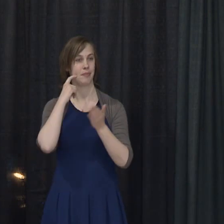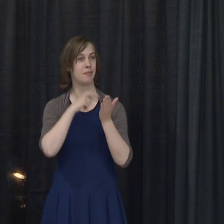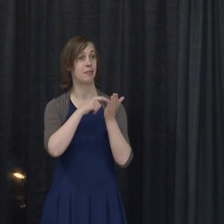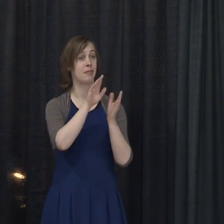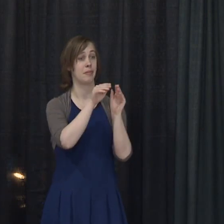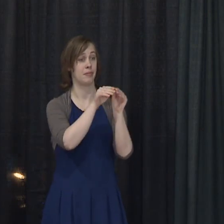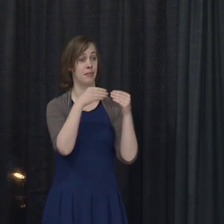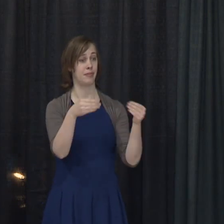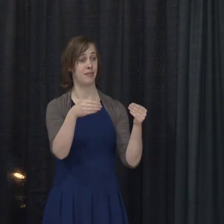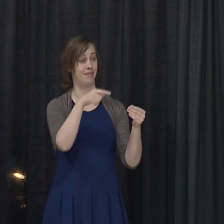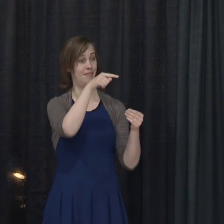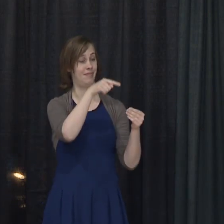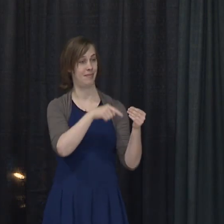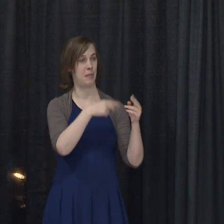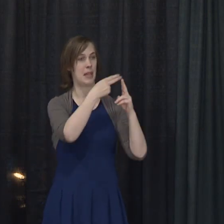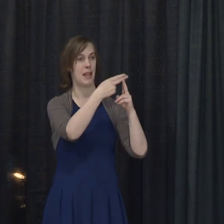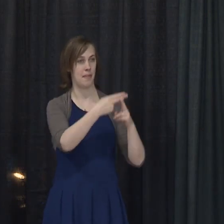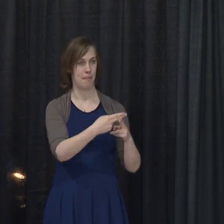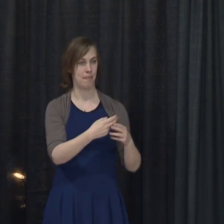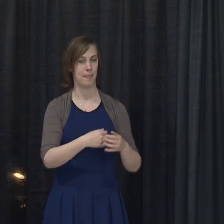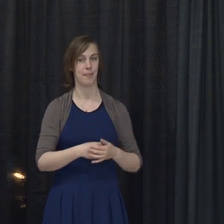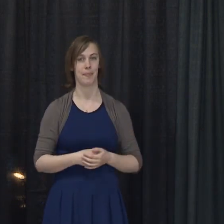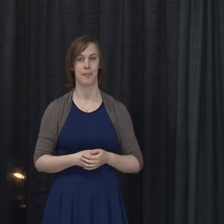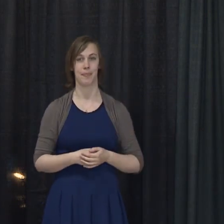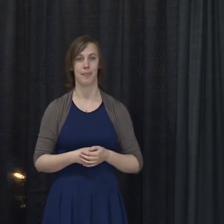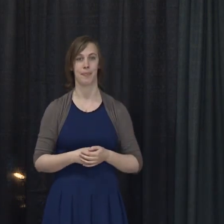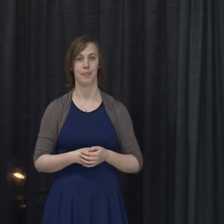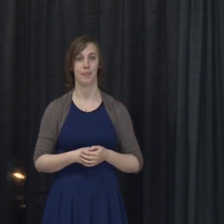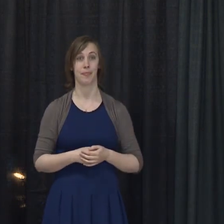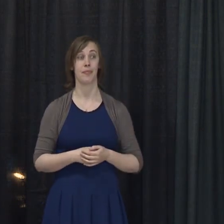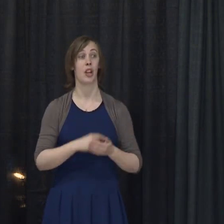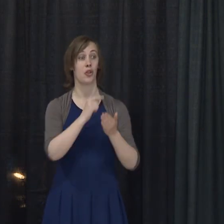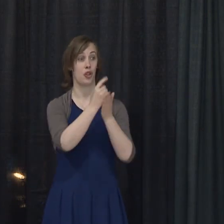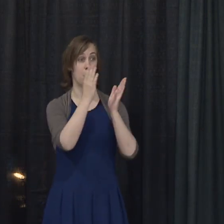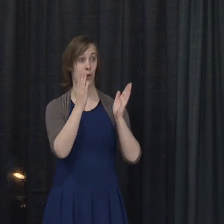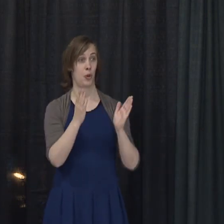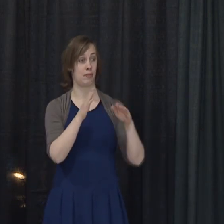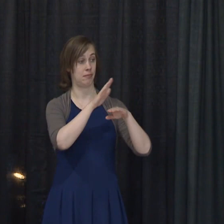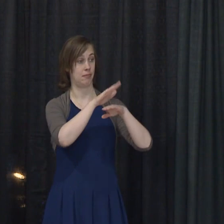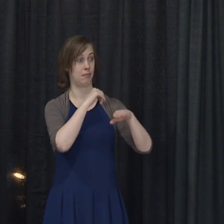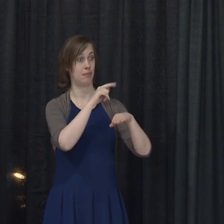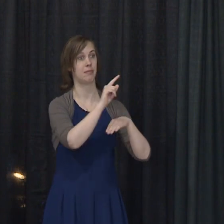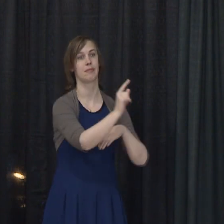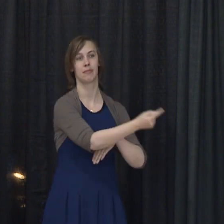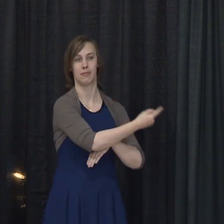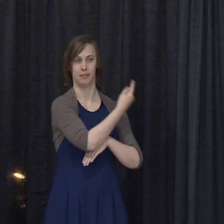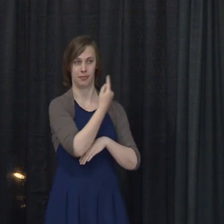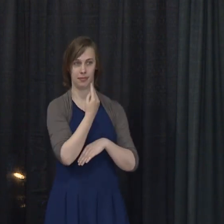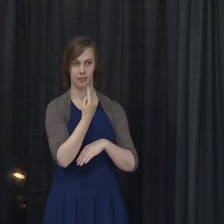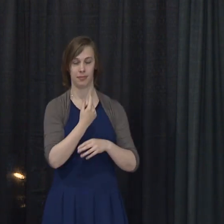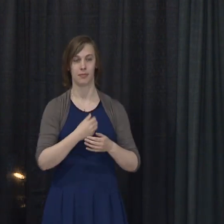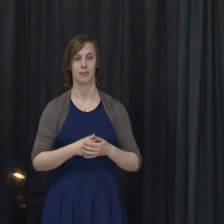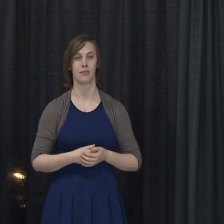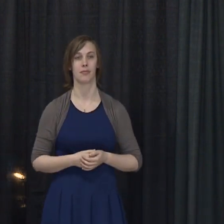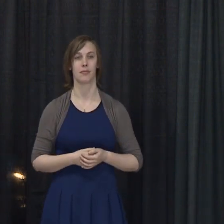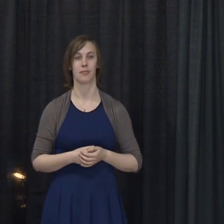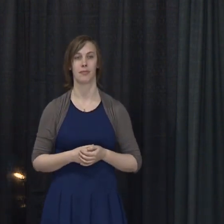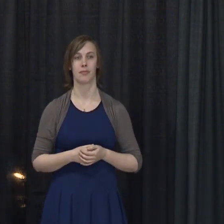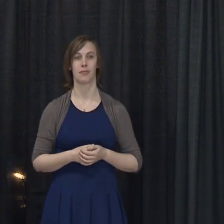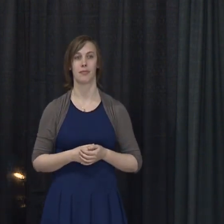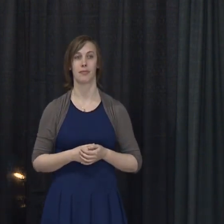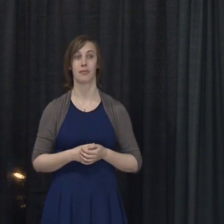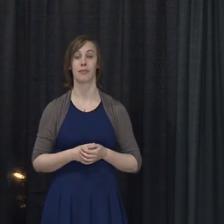convocation program. I'll ask each of these graduates to come to their stage as their name is announced. Our first